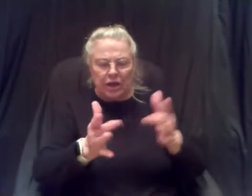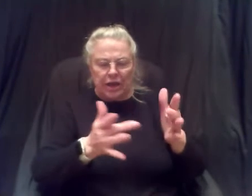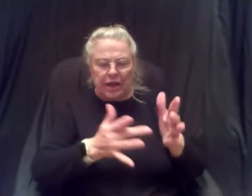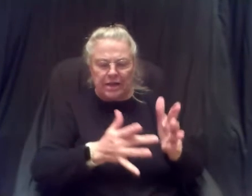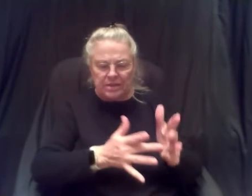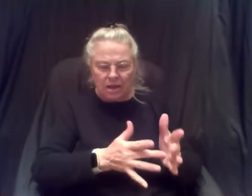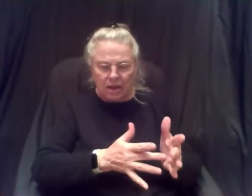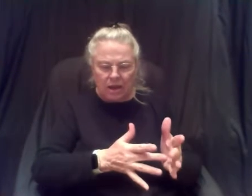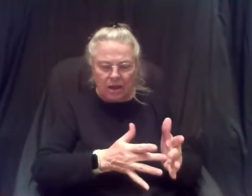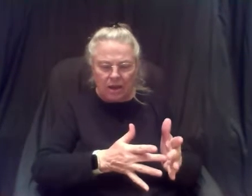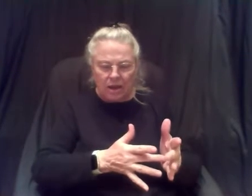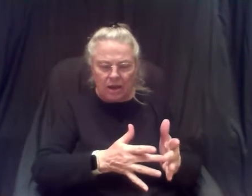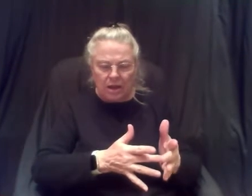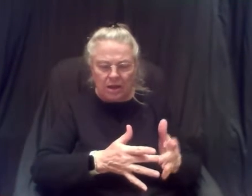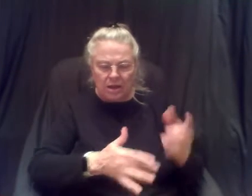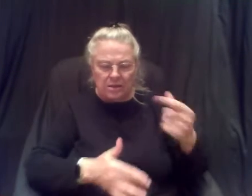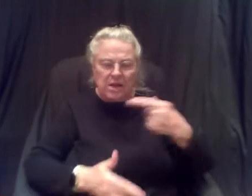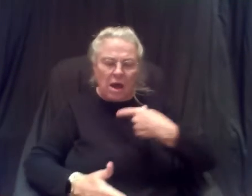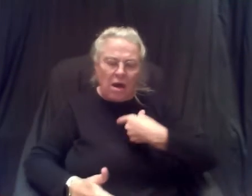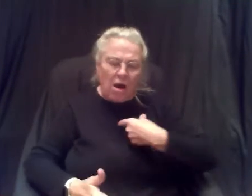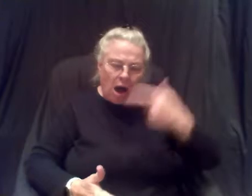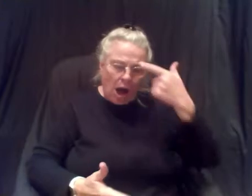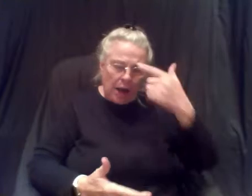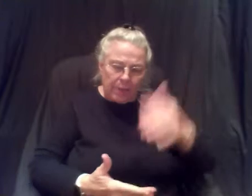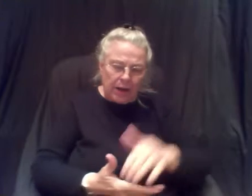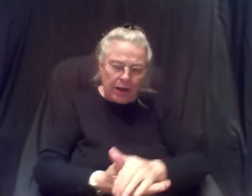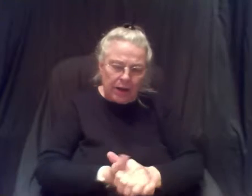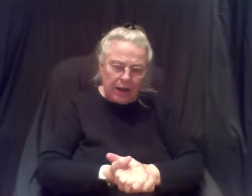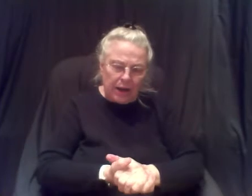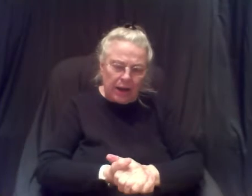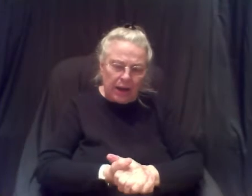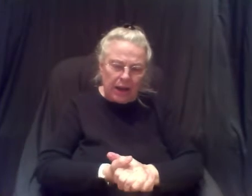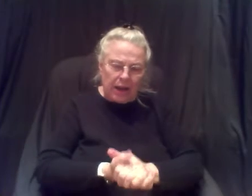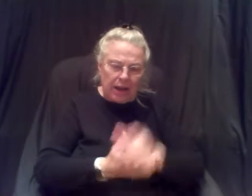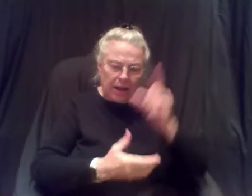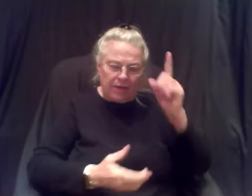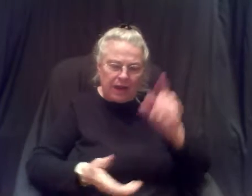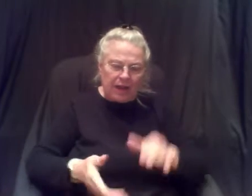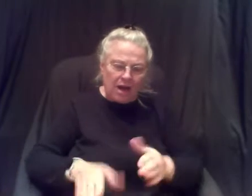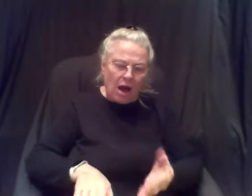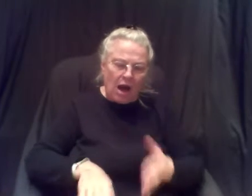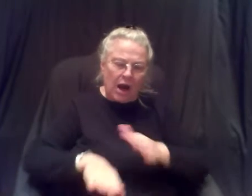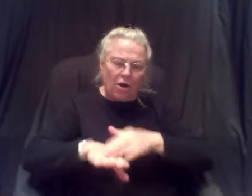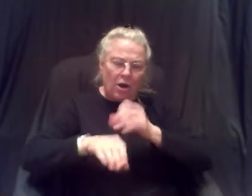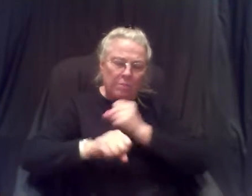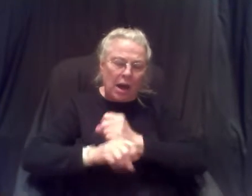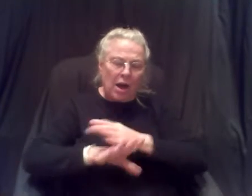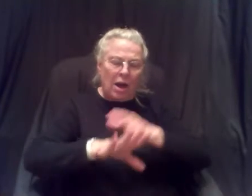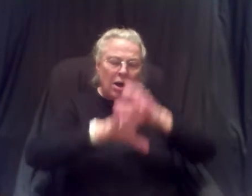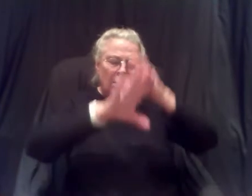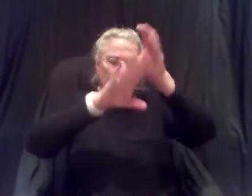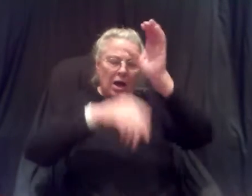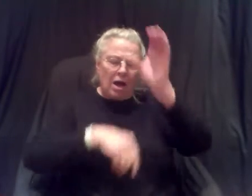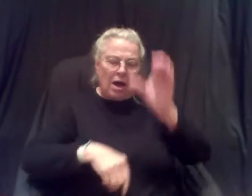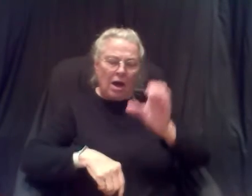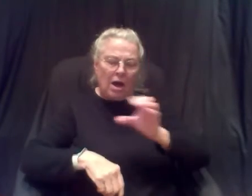believe in the one they call Jesus. I believe he died on Mount